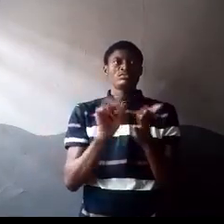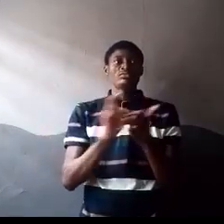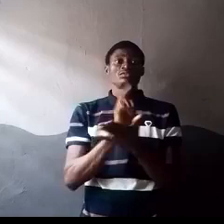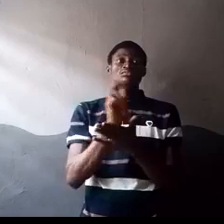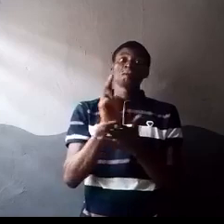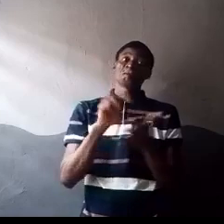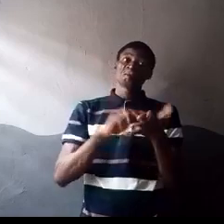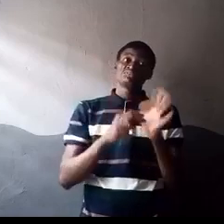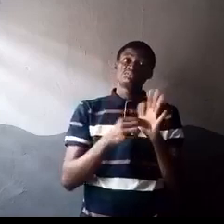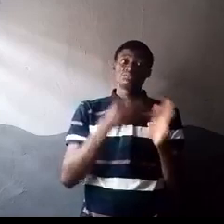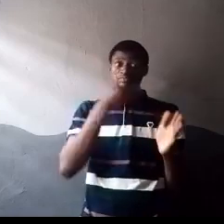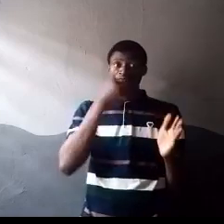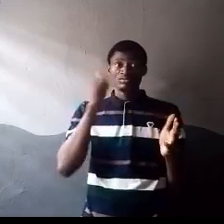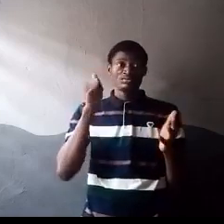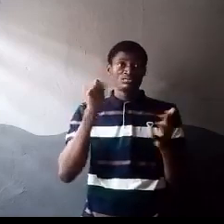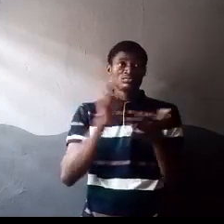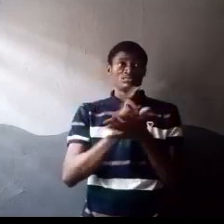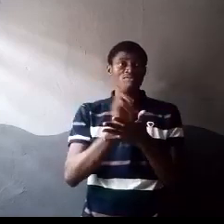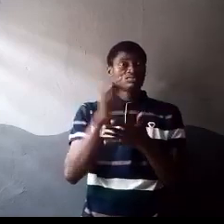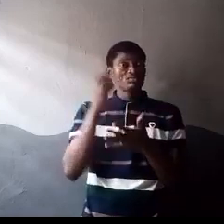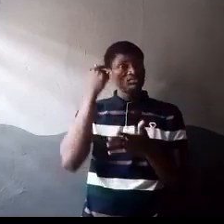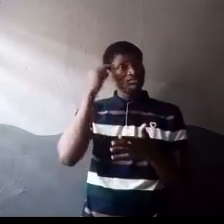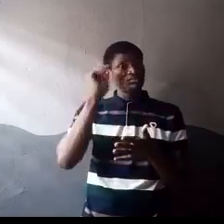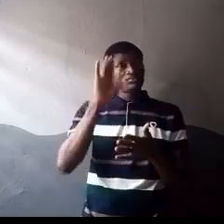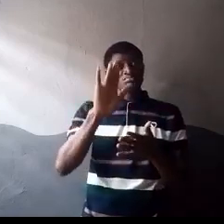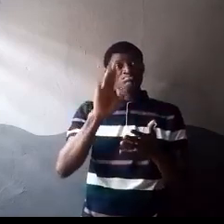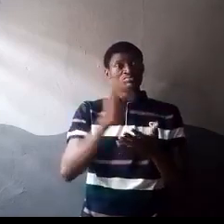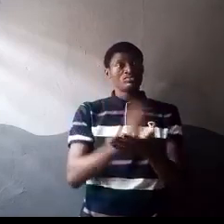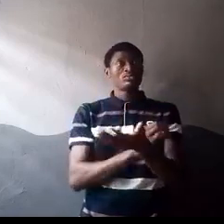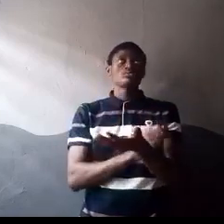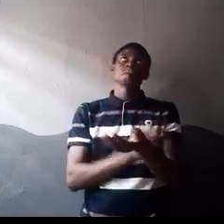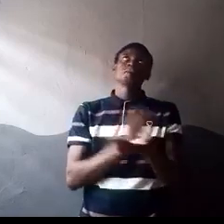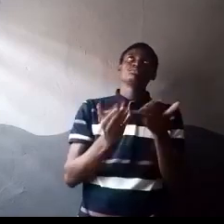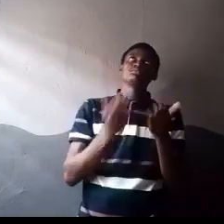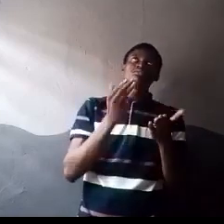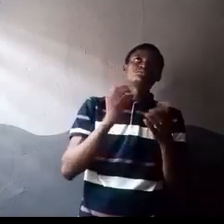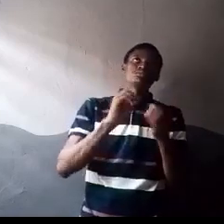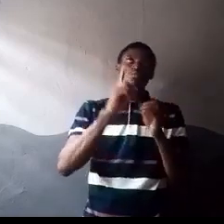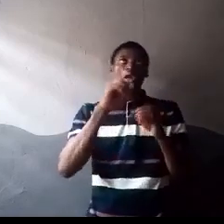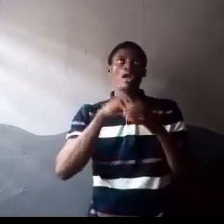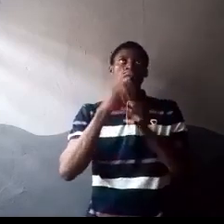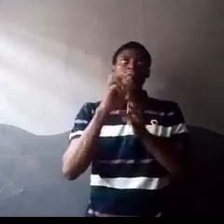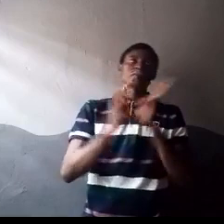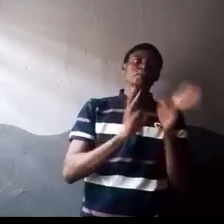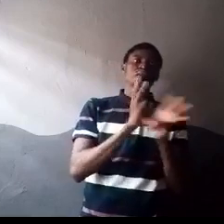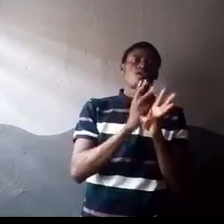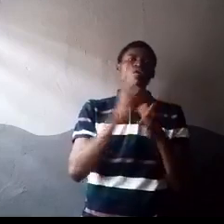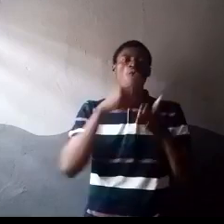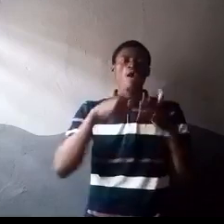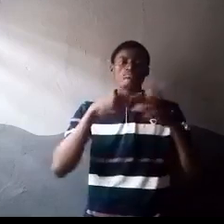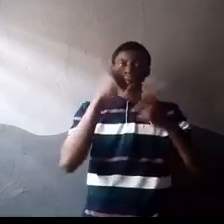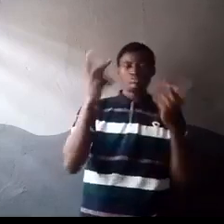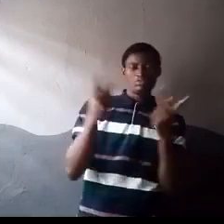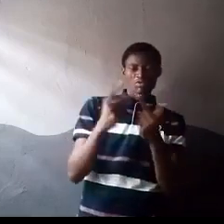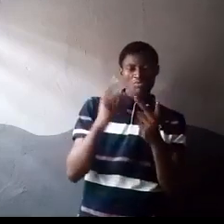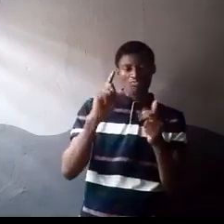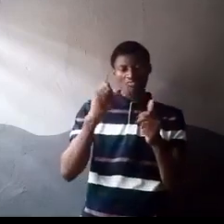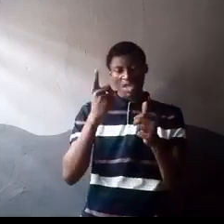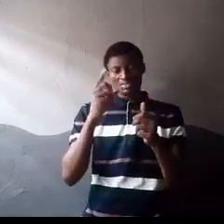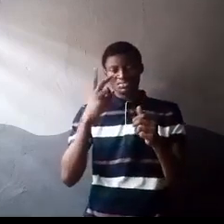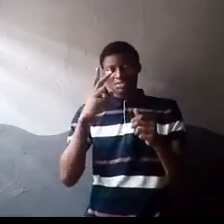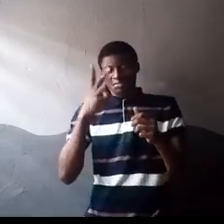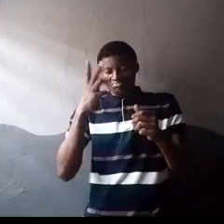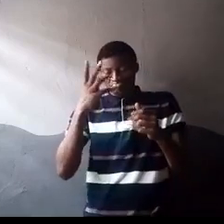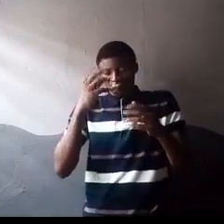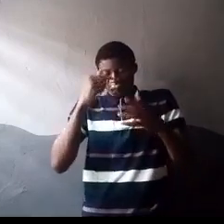university based on the ranking? Is it number 1 in the world? Is it number 100? Just basically about your university, why you think